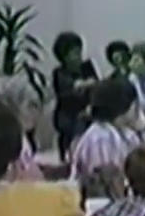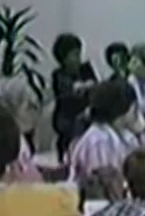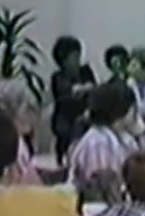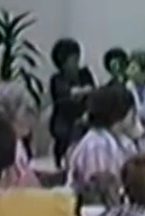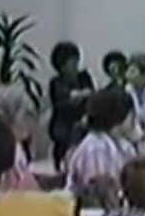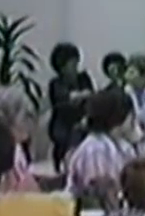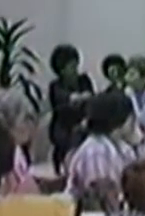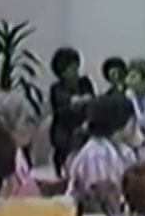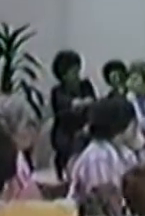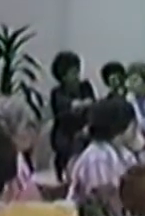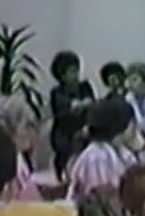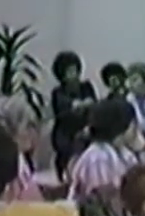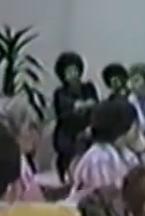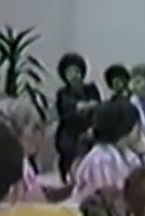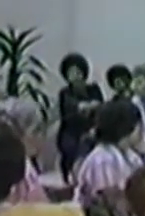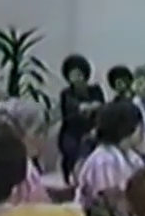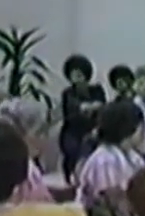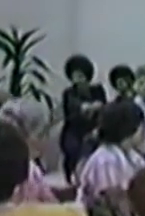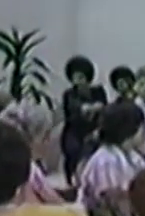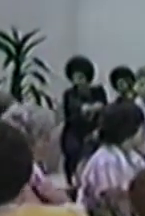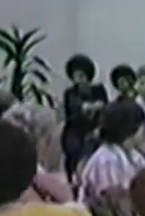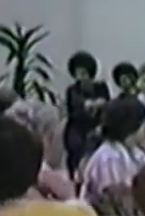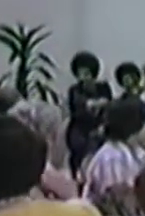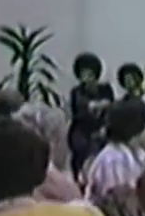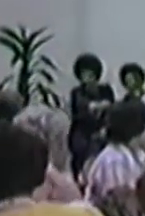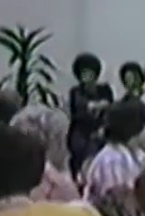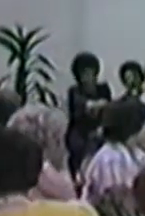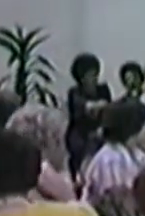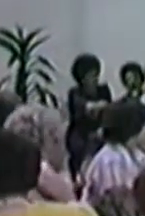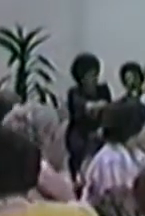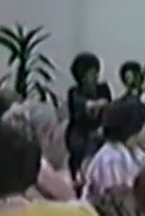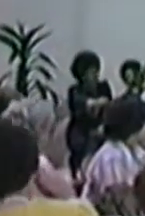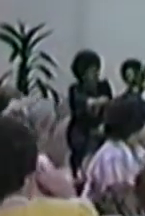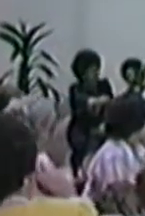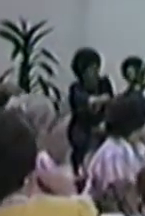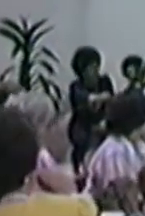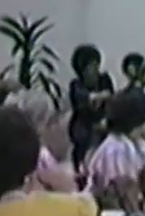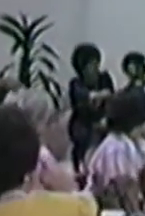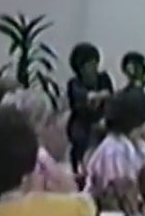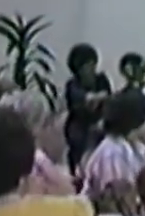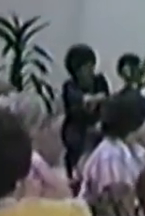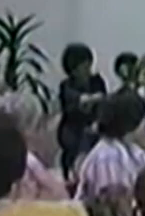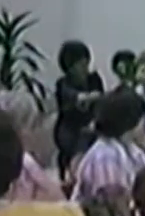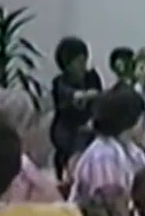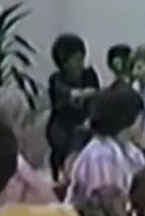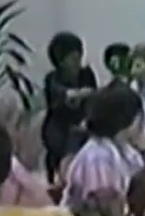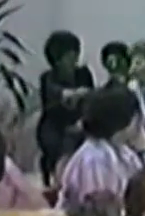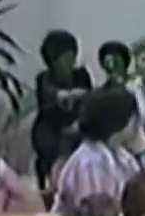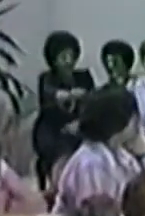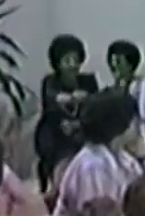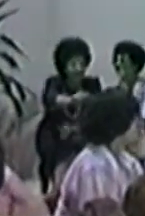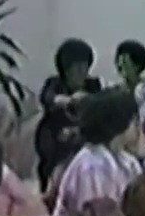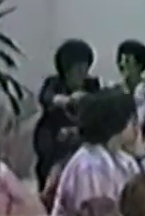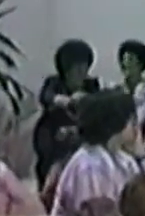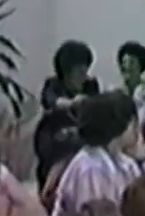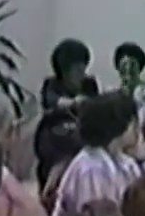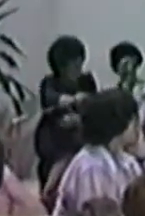from a cow that had been eating a bitterly weed. Come on. I'll get back to throw that song. I'll get down to you.